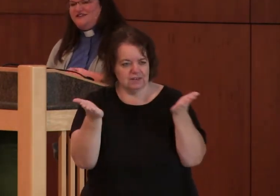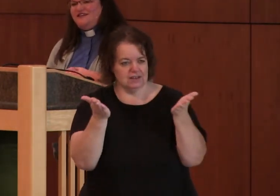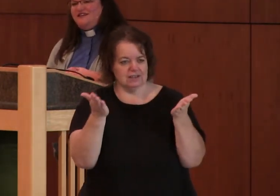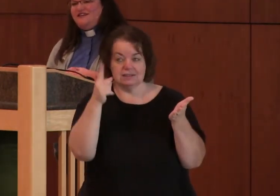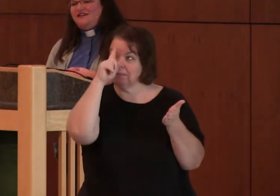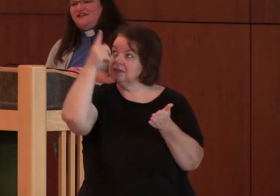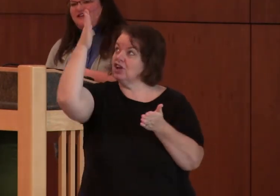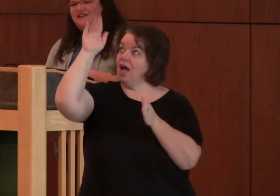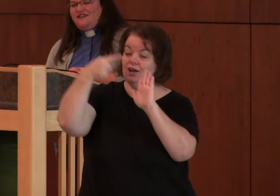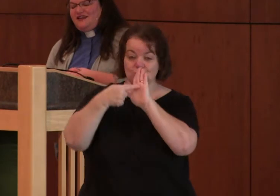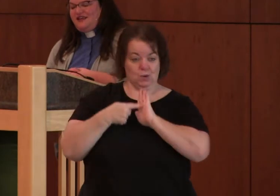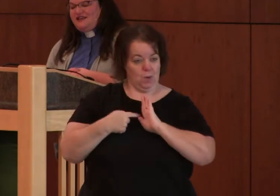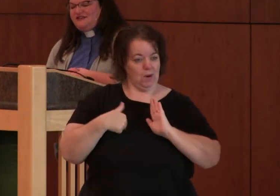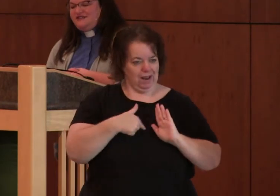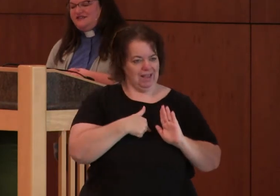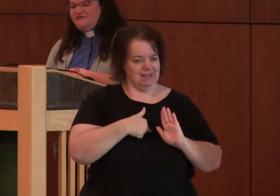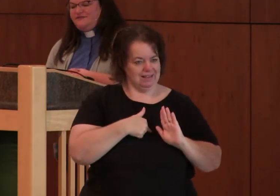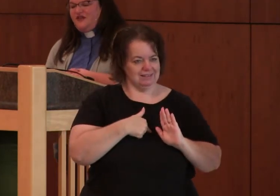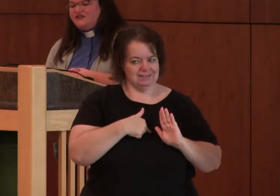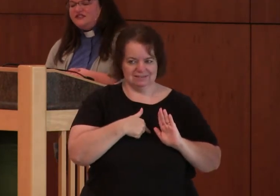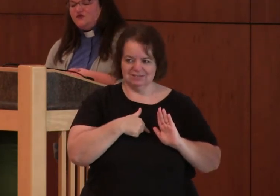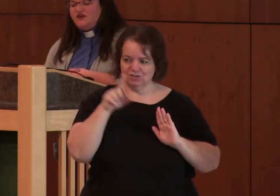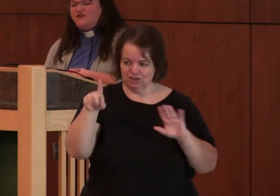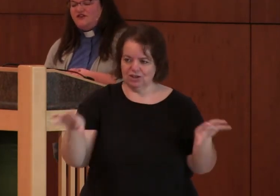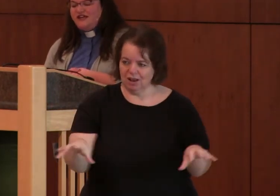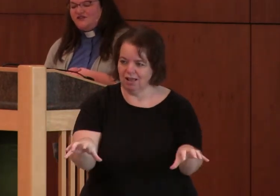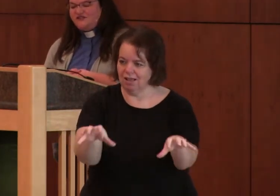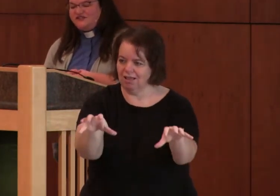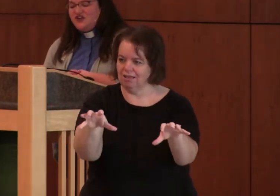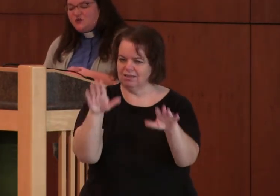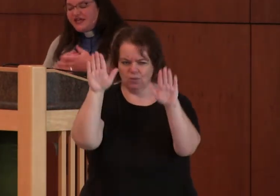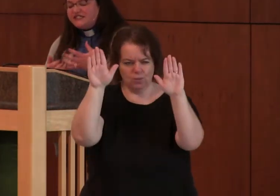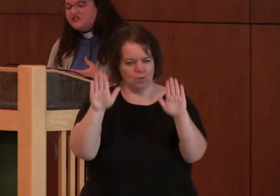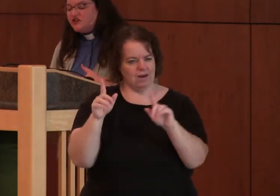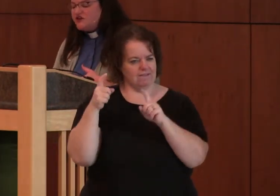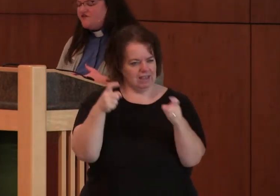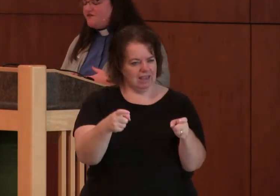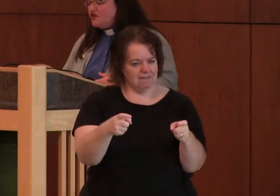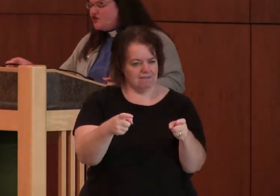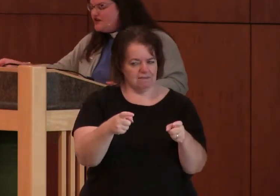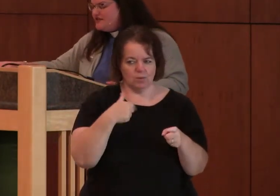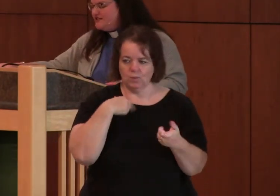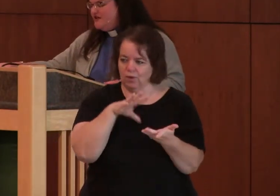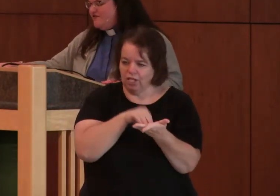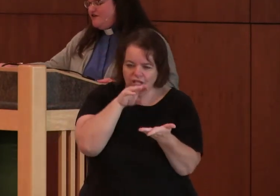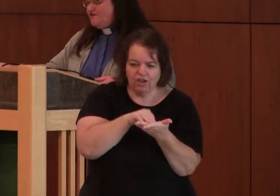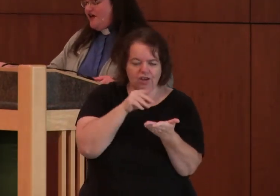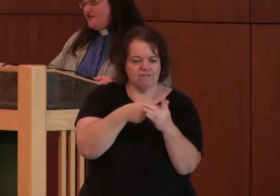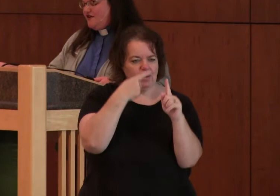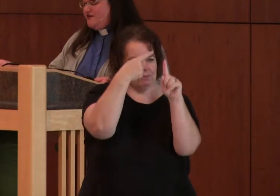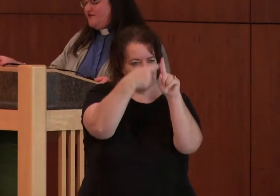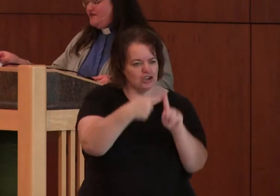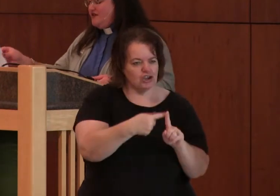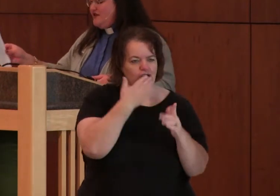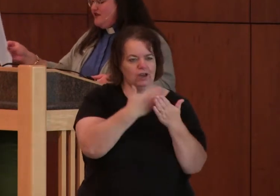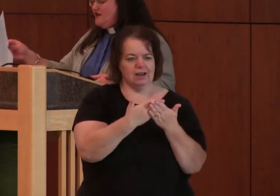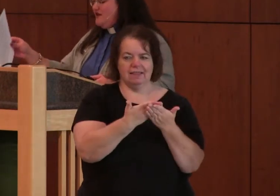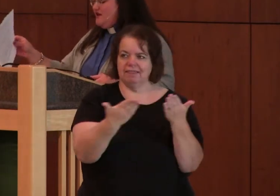us that he is. And this is a wonderful gift. We get to learn from the goodness of our